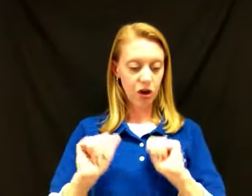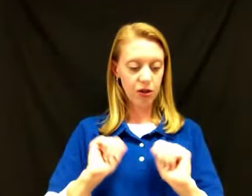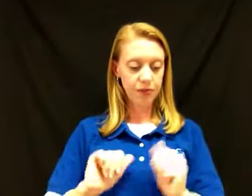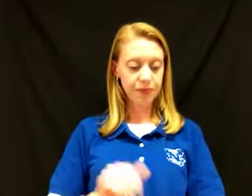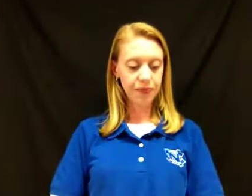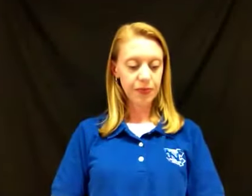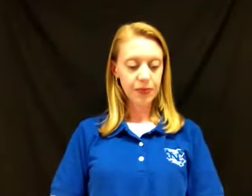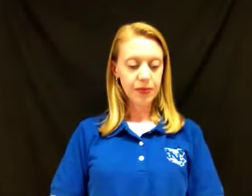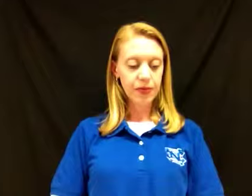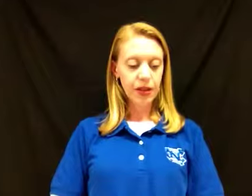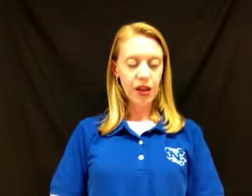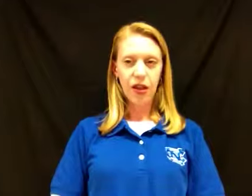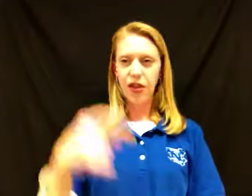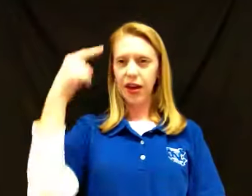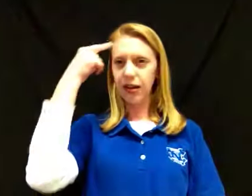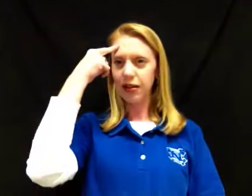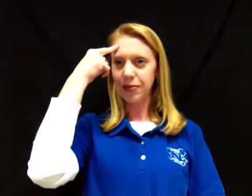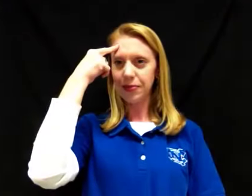drama. Think.